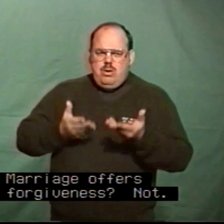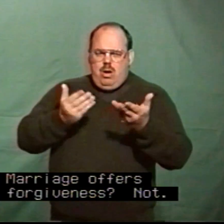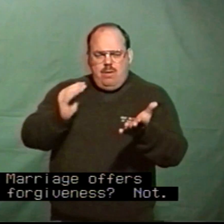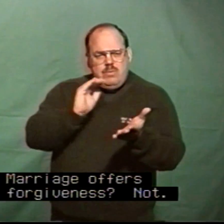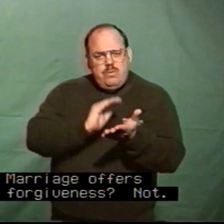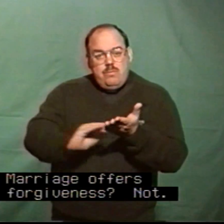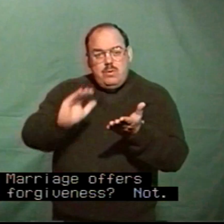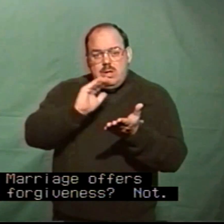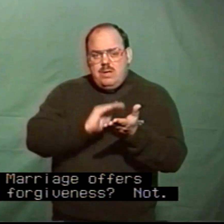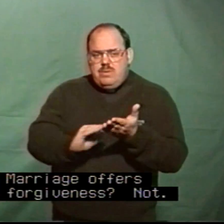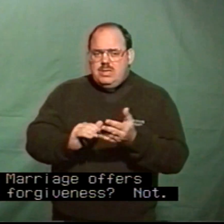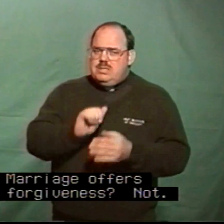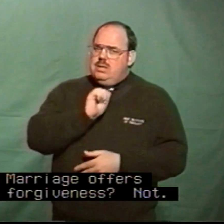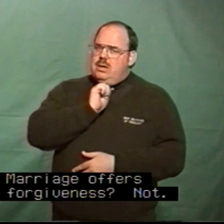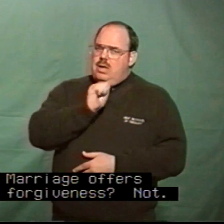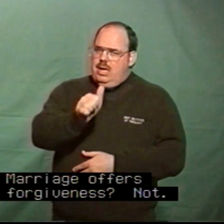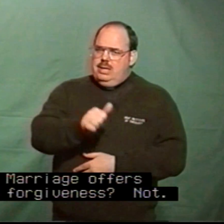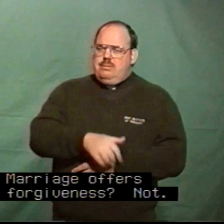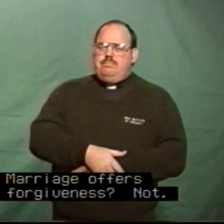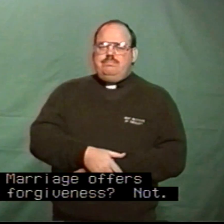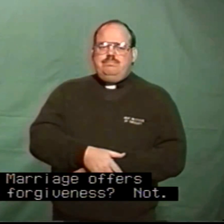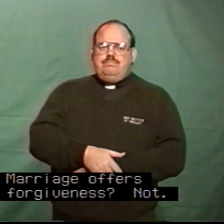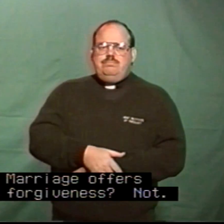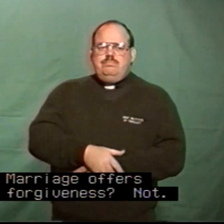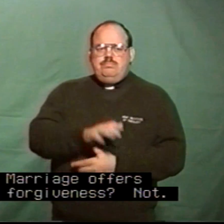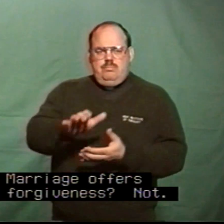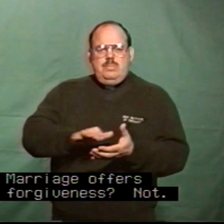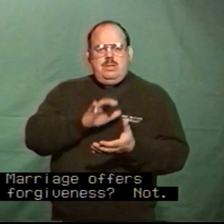Marriage offers forgiveness? No.